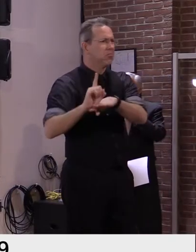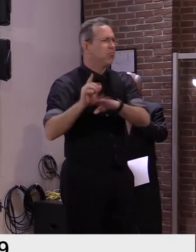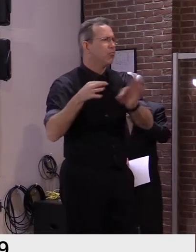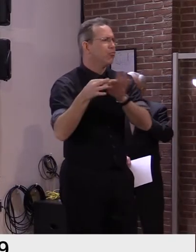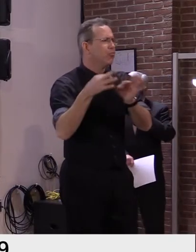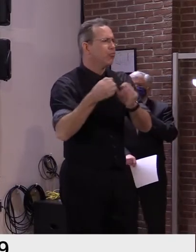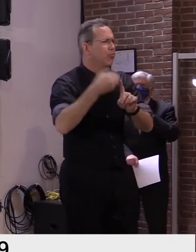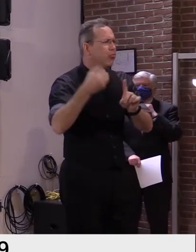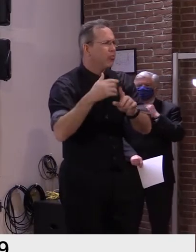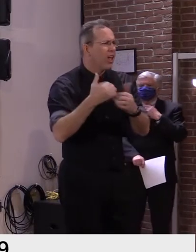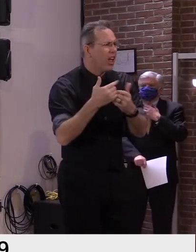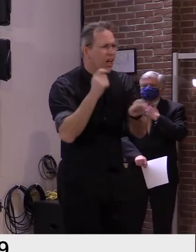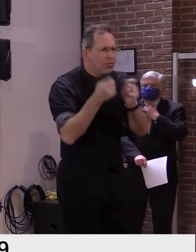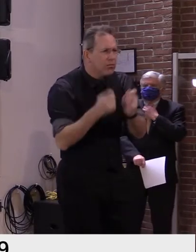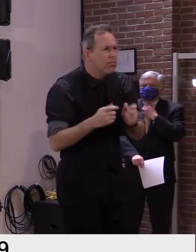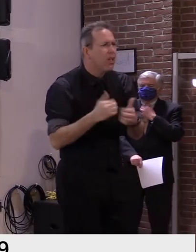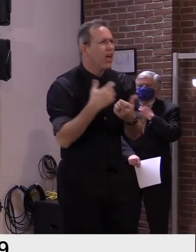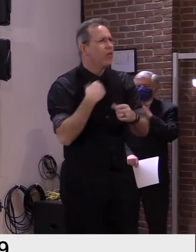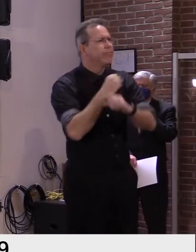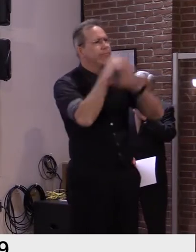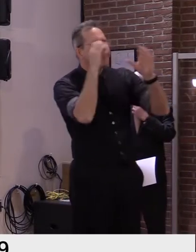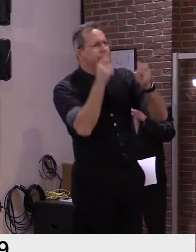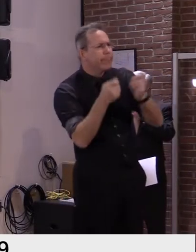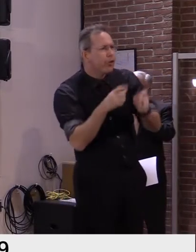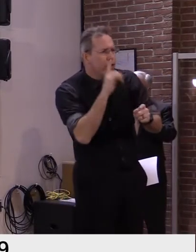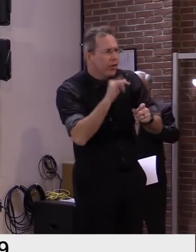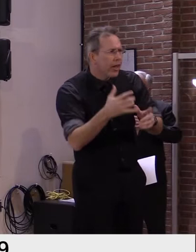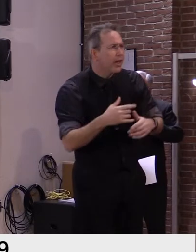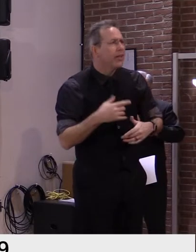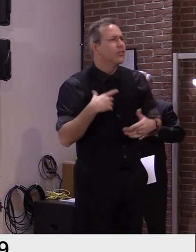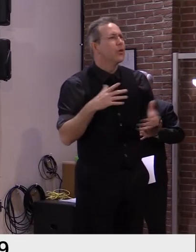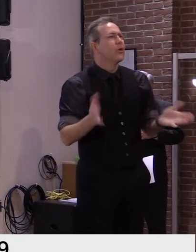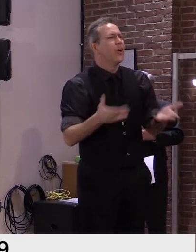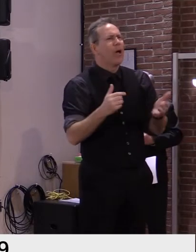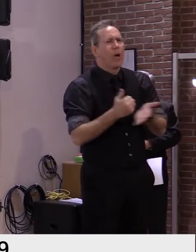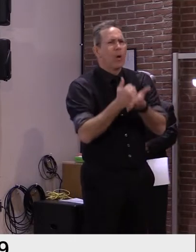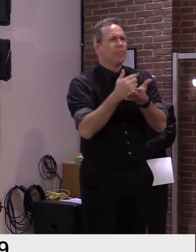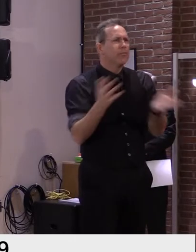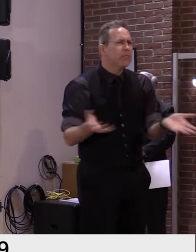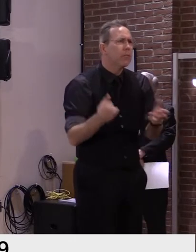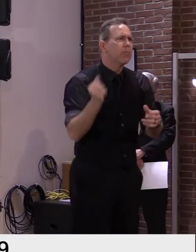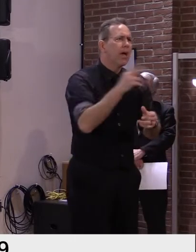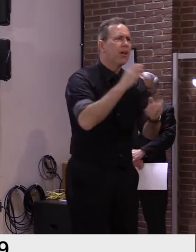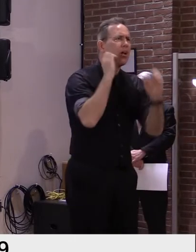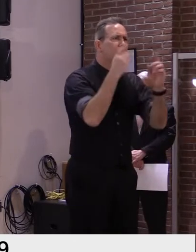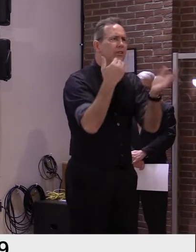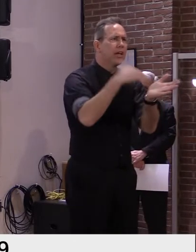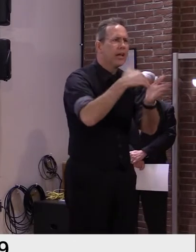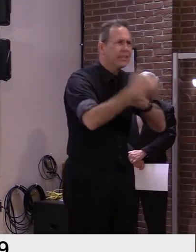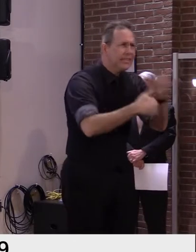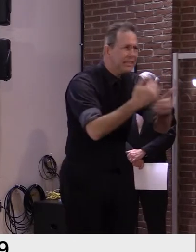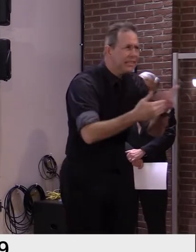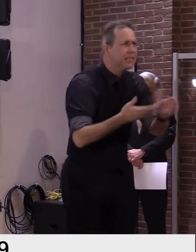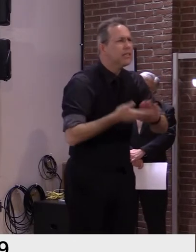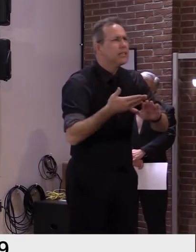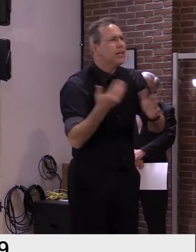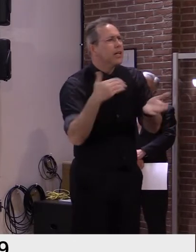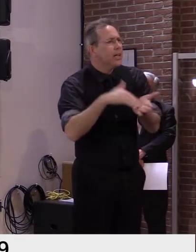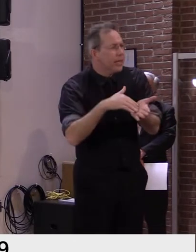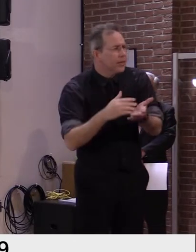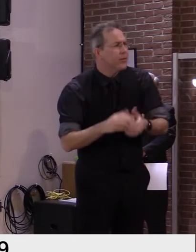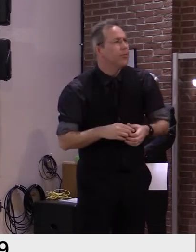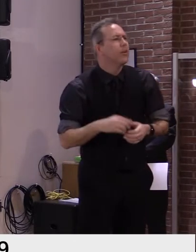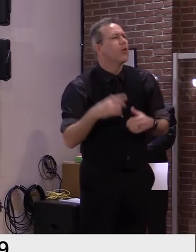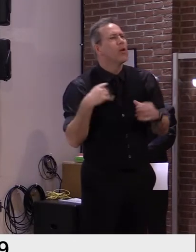keeping the public safety and education systems fully operational, with an emphasis on the well-being of our